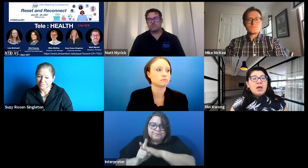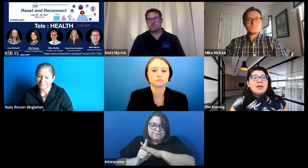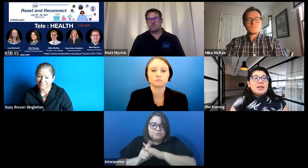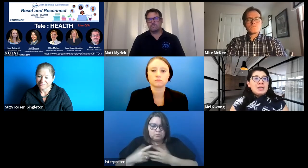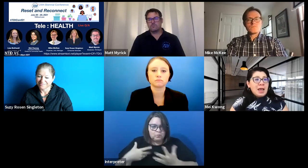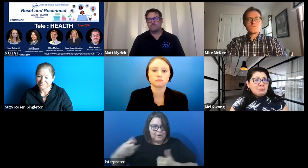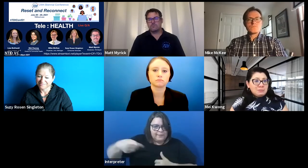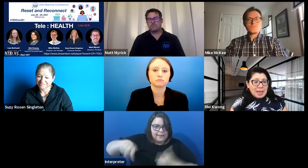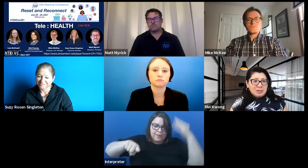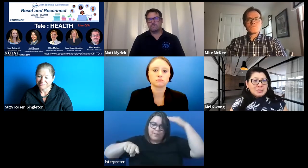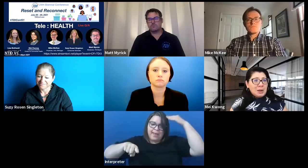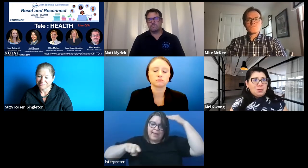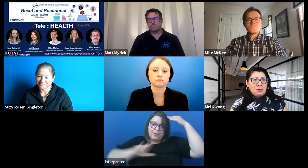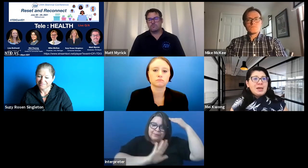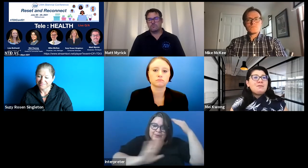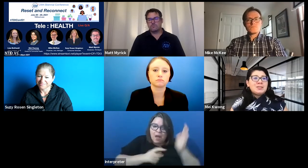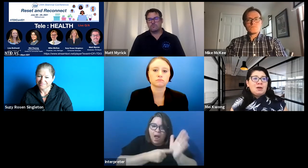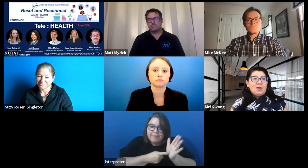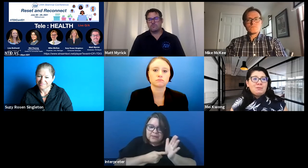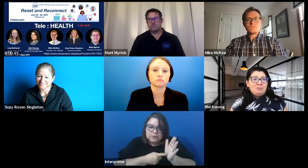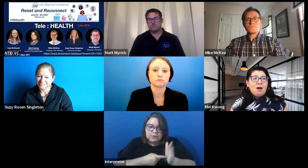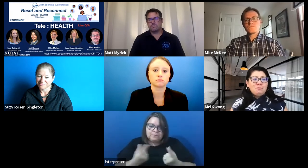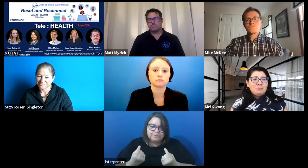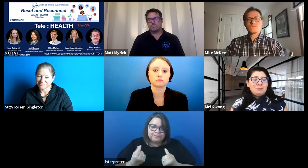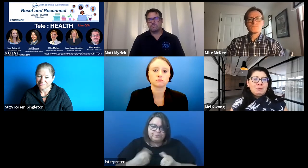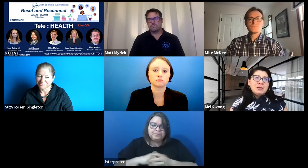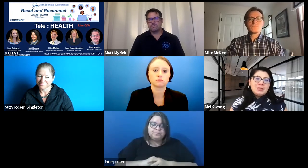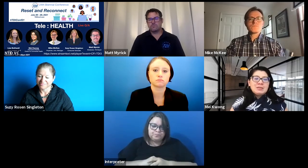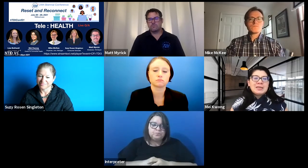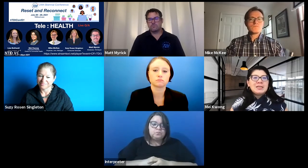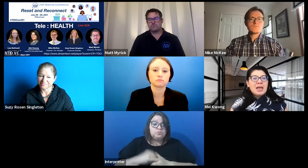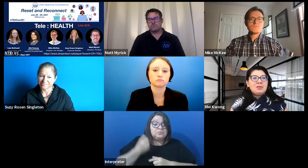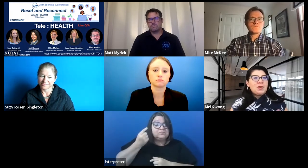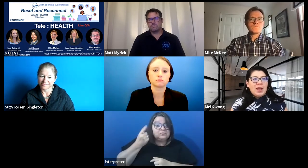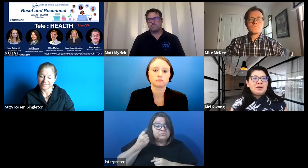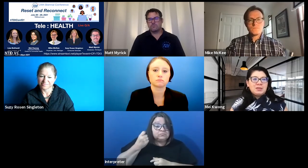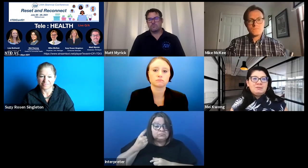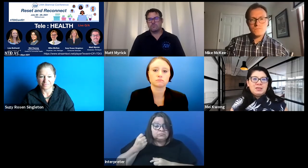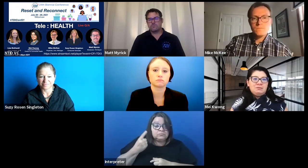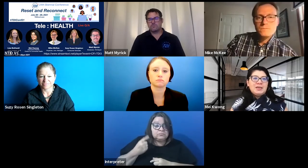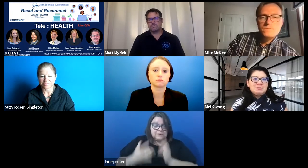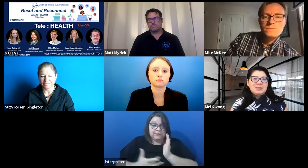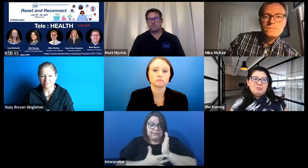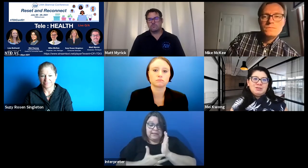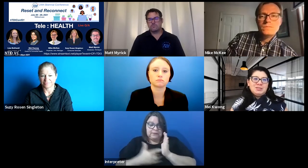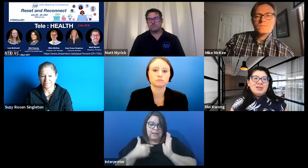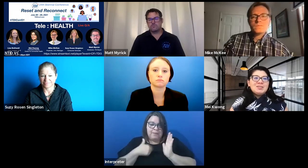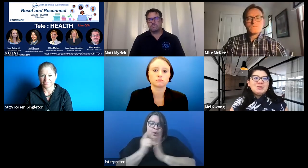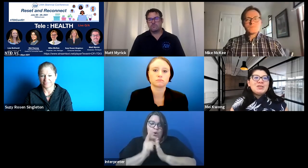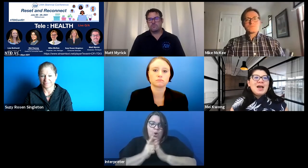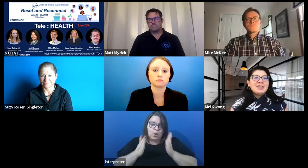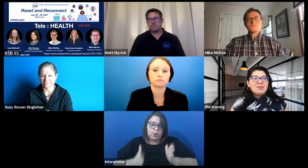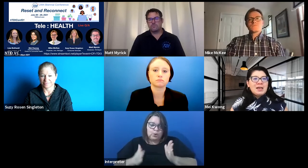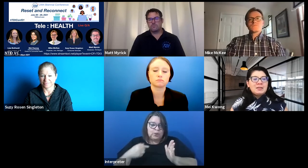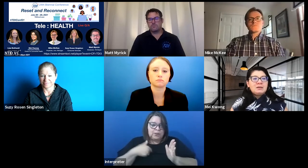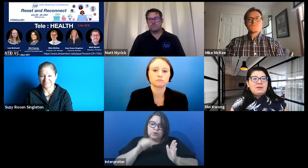obligations. Now, that being said, none of us are technically, I'm a lawyer. I don't give legal advice. I'm not supposed to. So